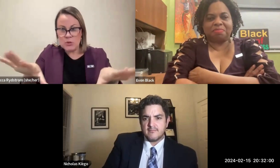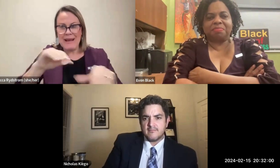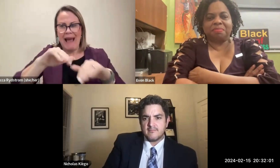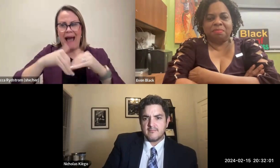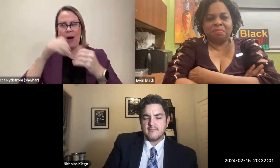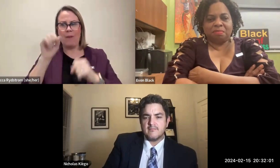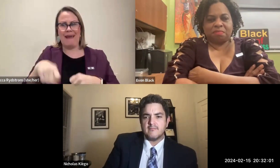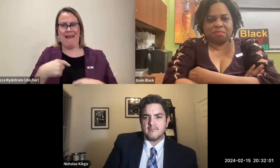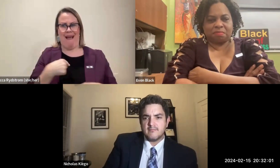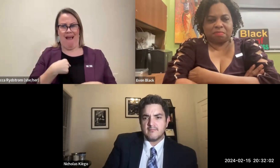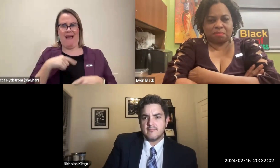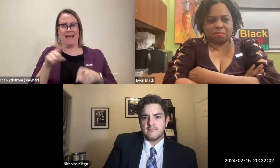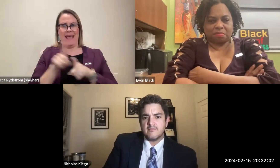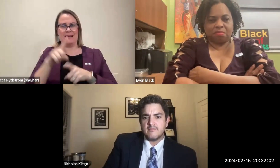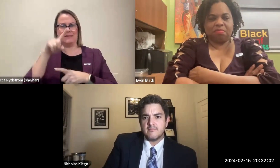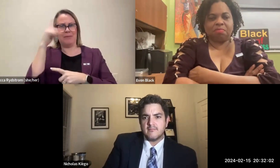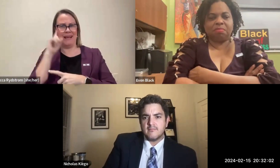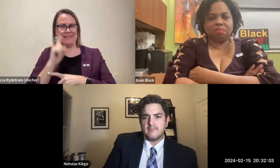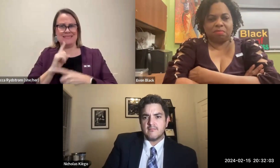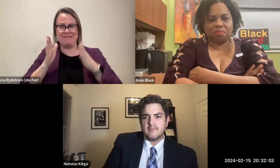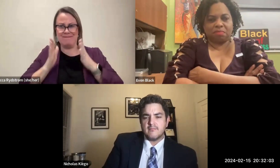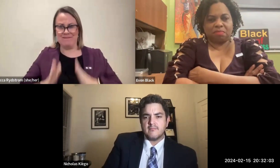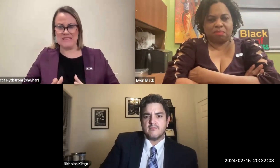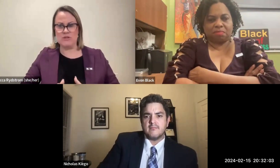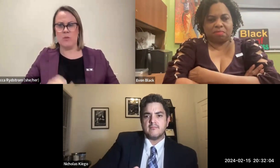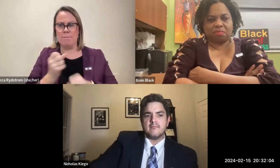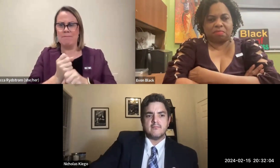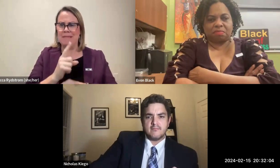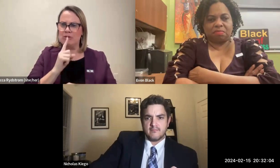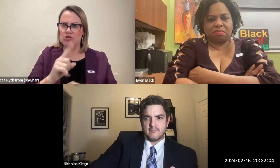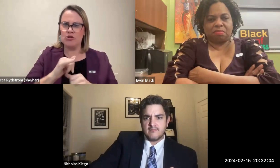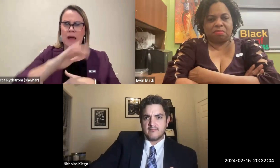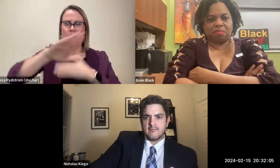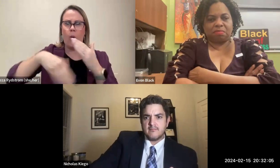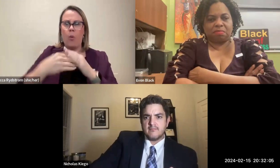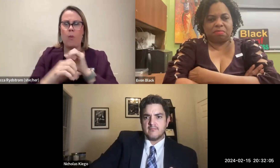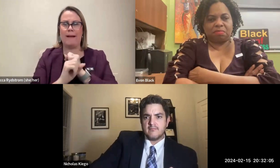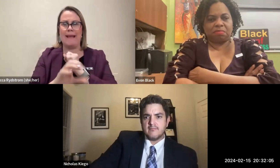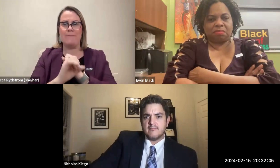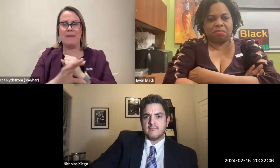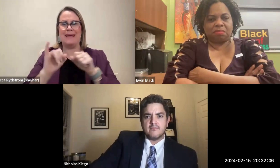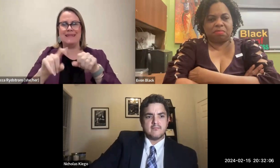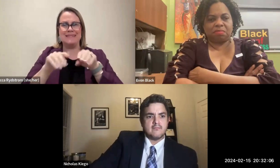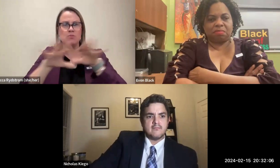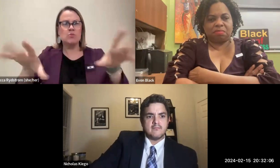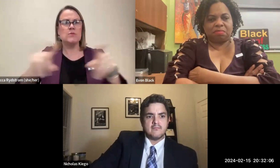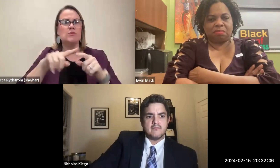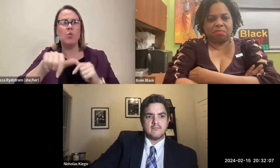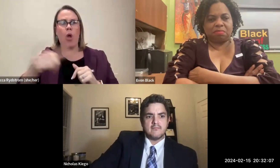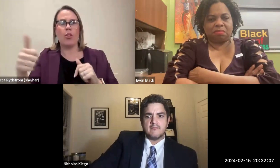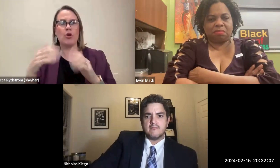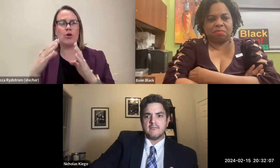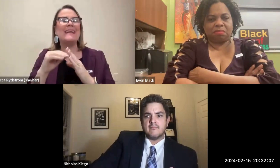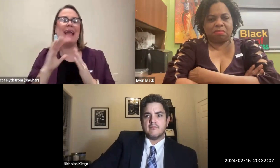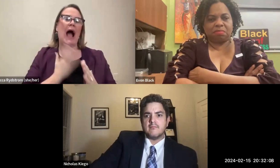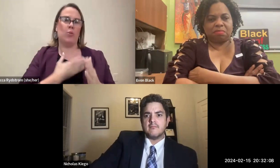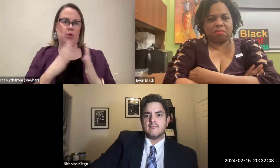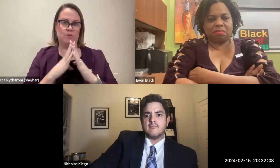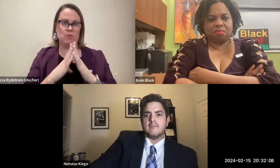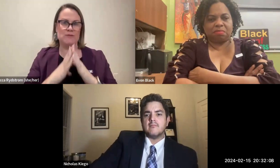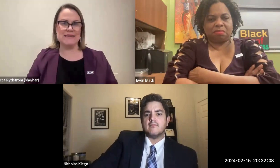the details of this scholarship be distributed? And how can I, as a Black Deaf individual, make sure that the